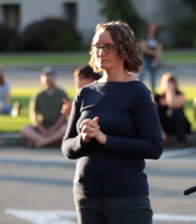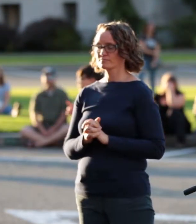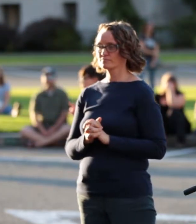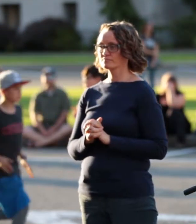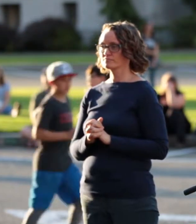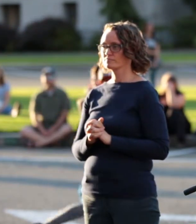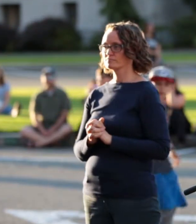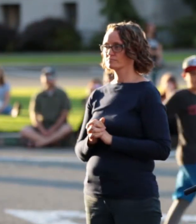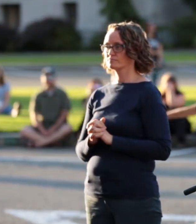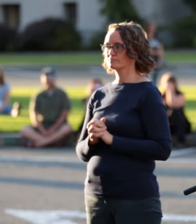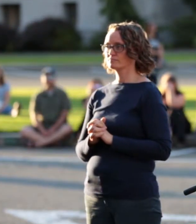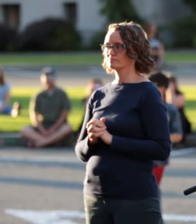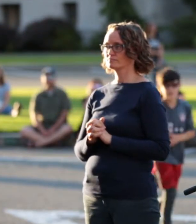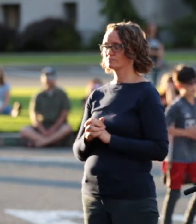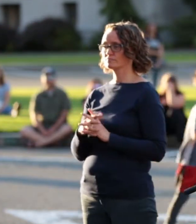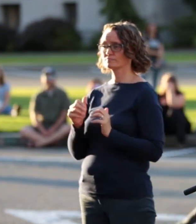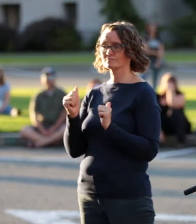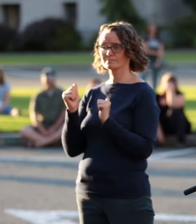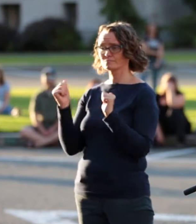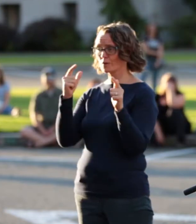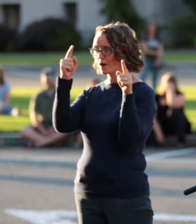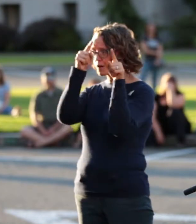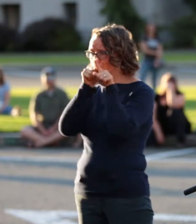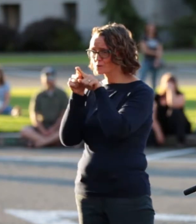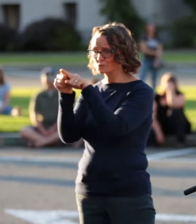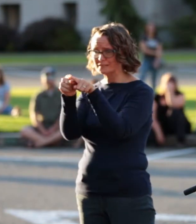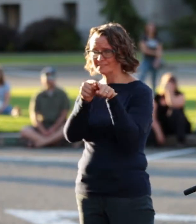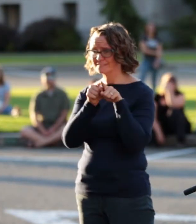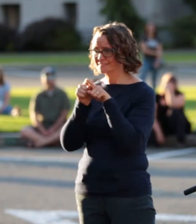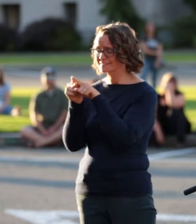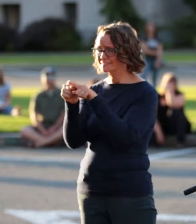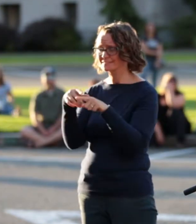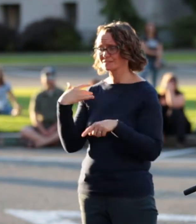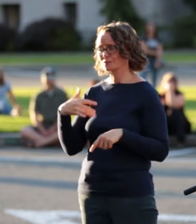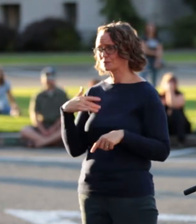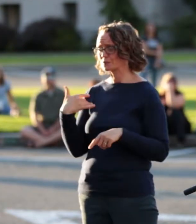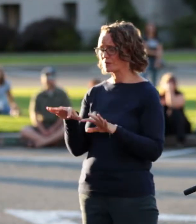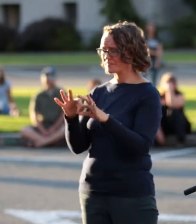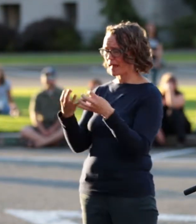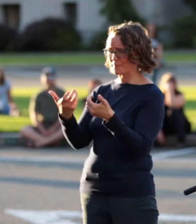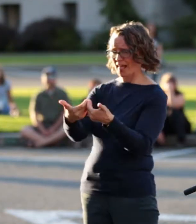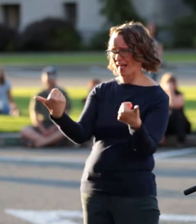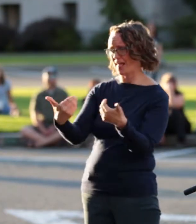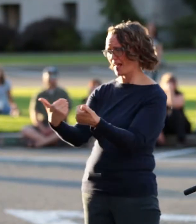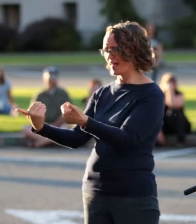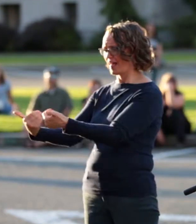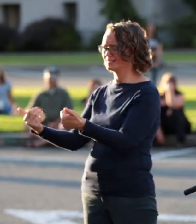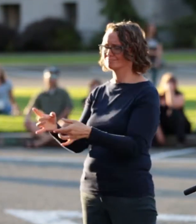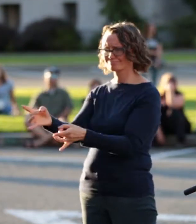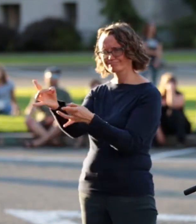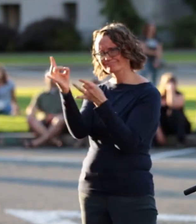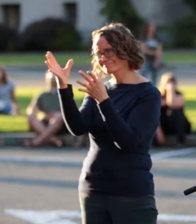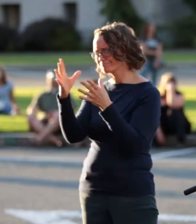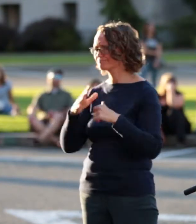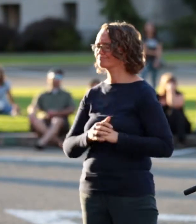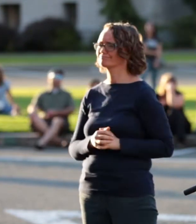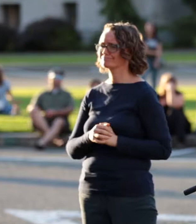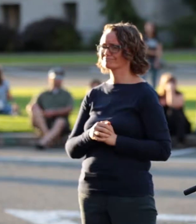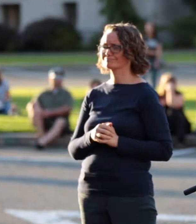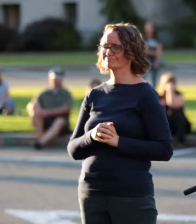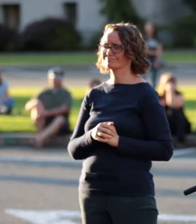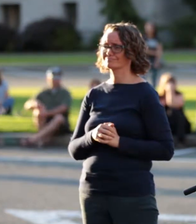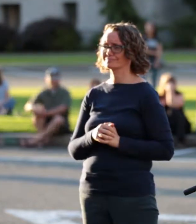We all agree that it is unconscionable and indefensible to callously separate families while they're seeking protection and permission to